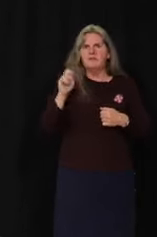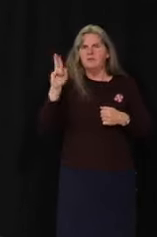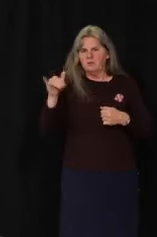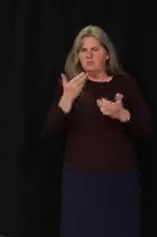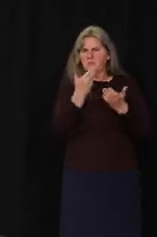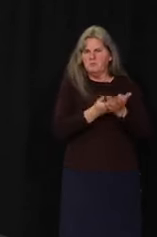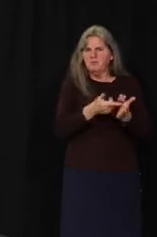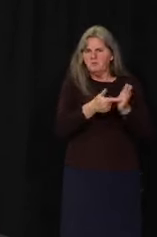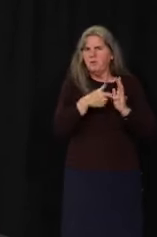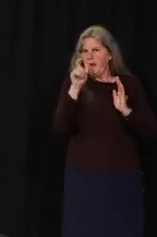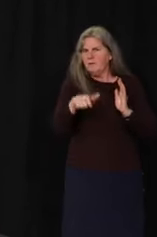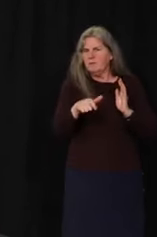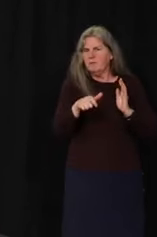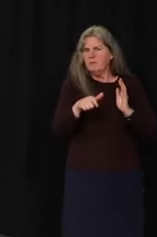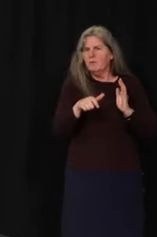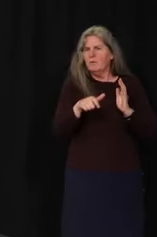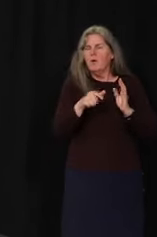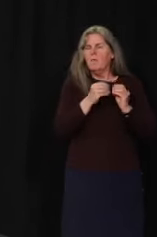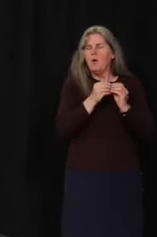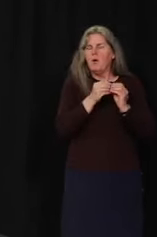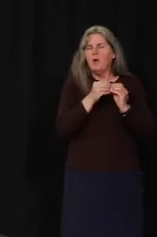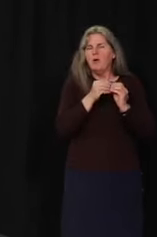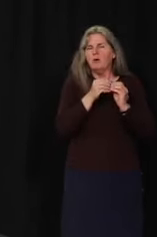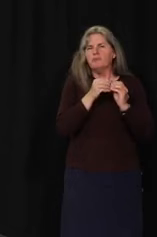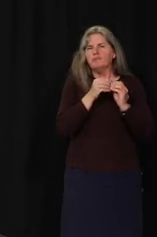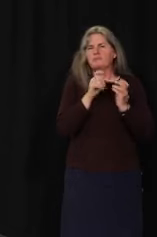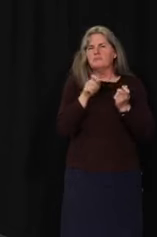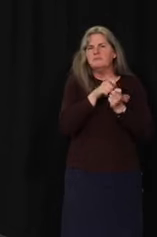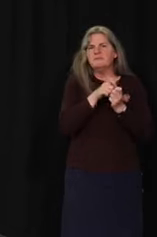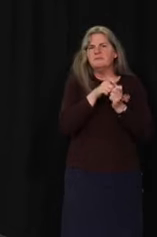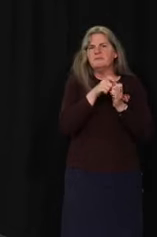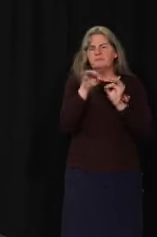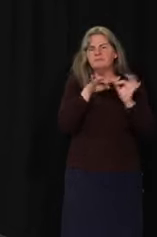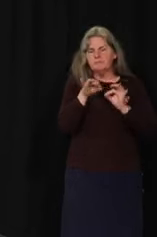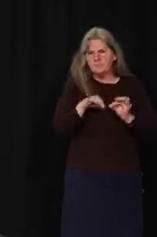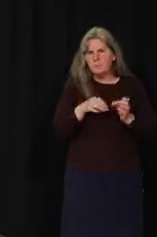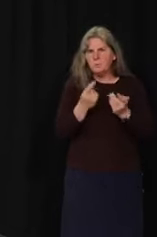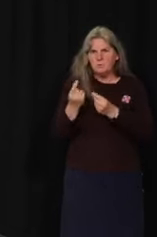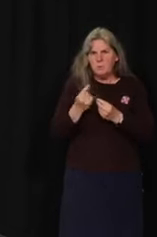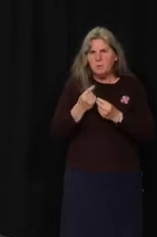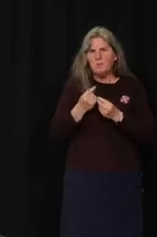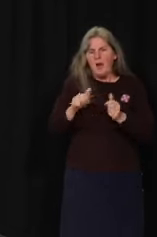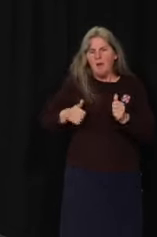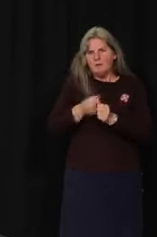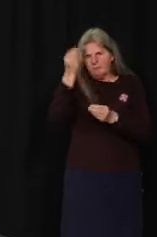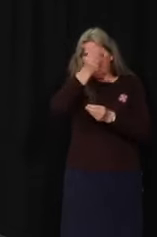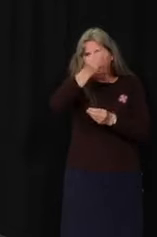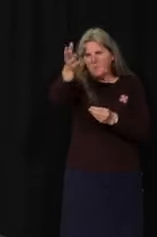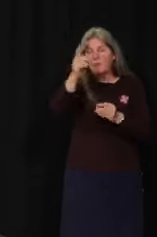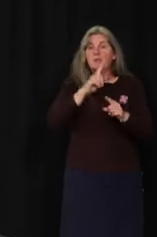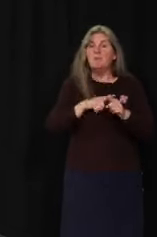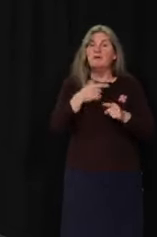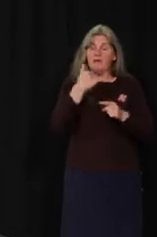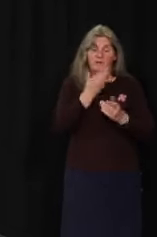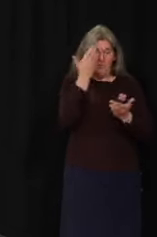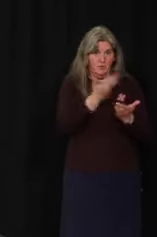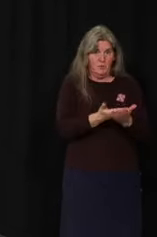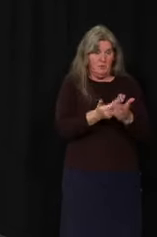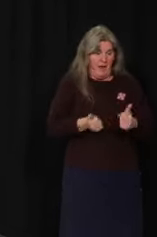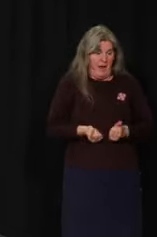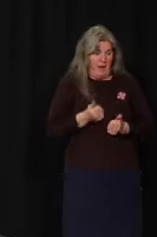the details of that will be worked out and we'll update you as we can. But yes, there will be a proof of residency